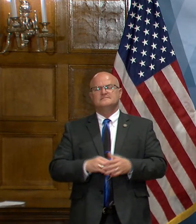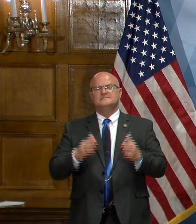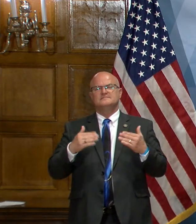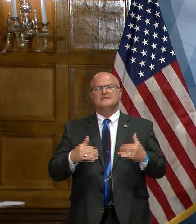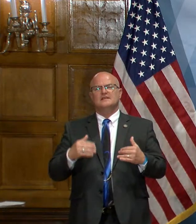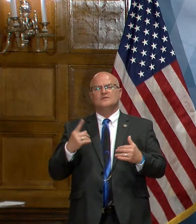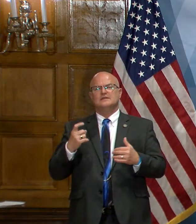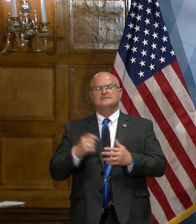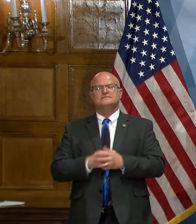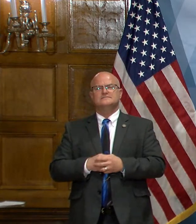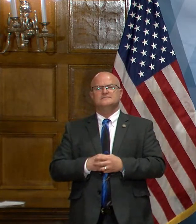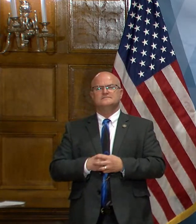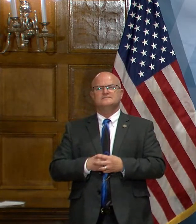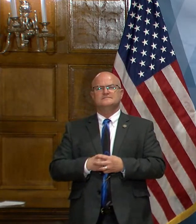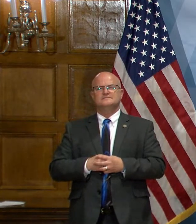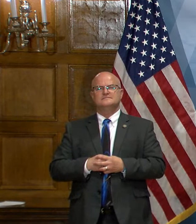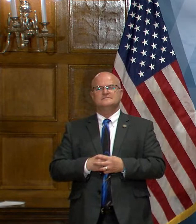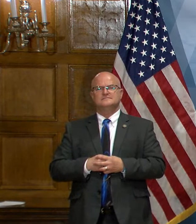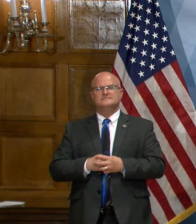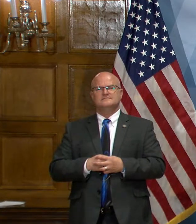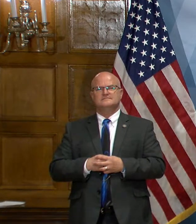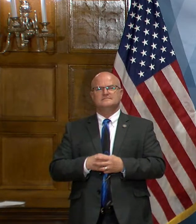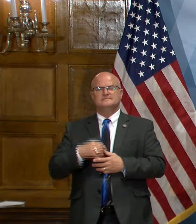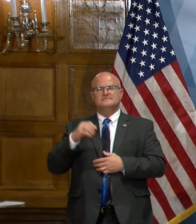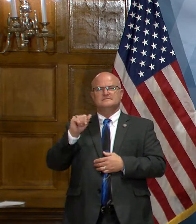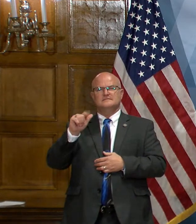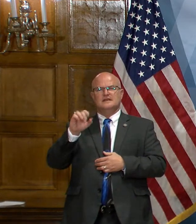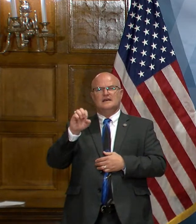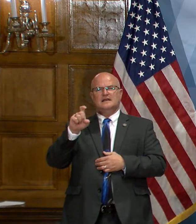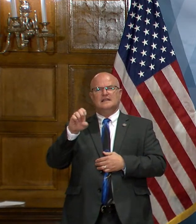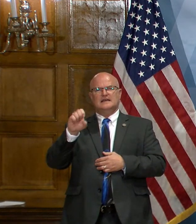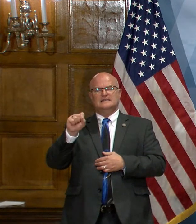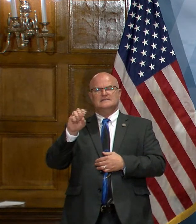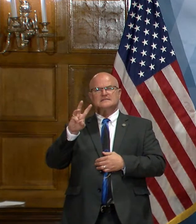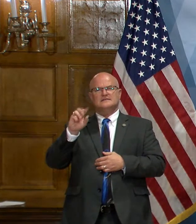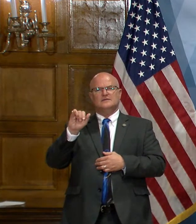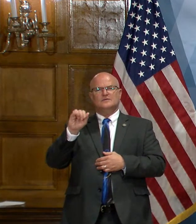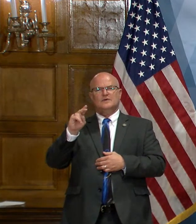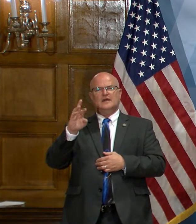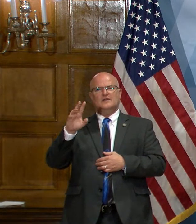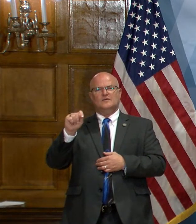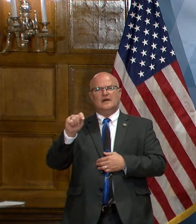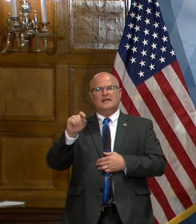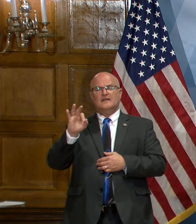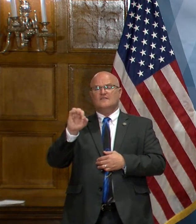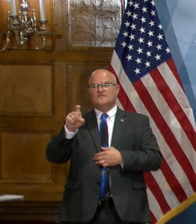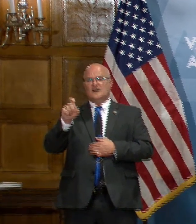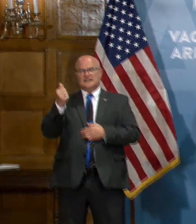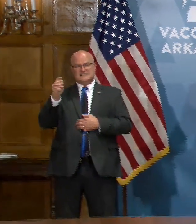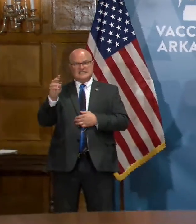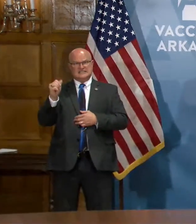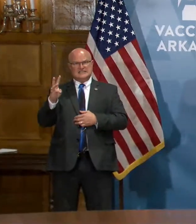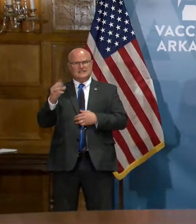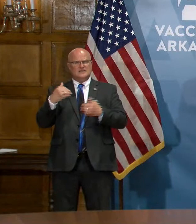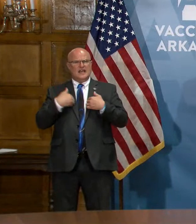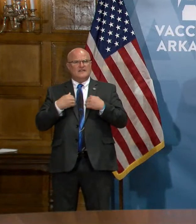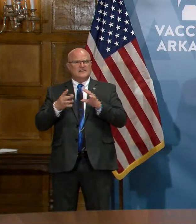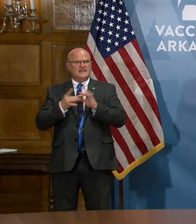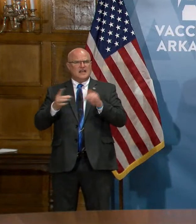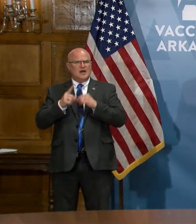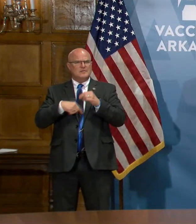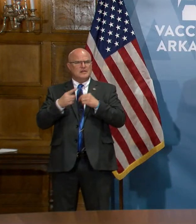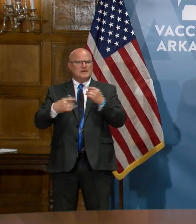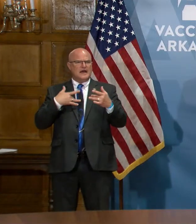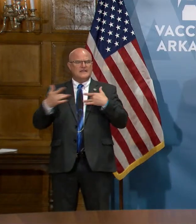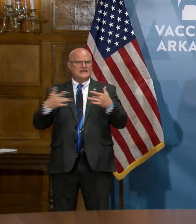question. Governor Hutchinson, this is Alexis Wainwright with KRK and Fox 16. I wanted to know if you had any comment about